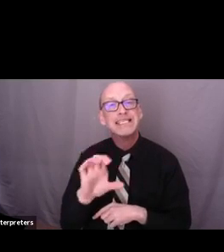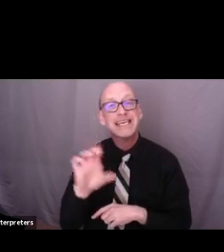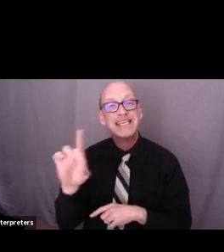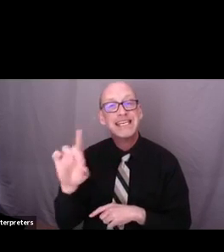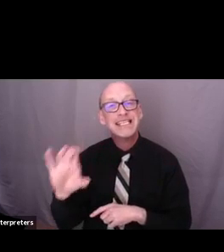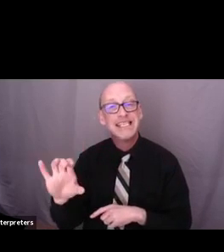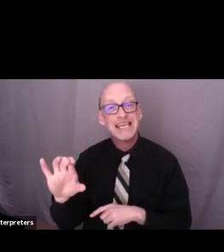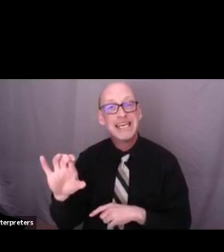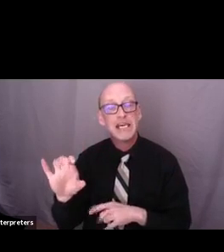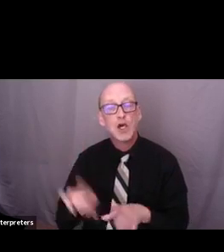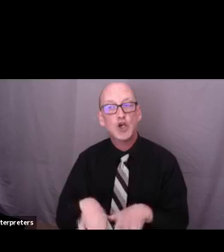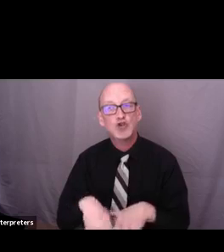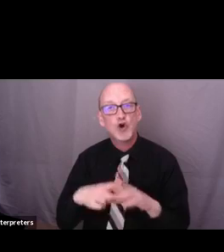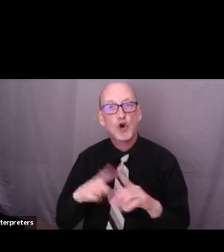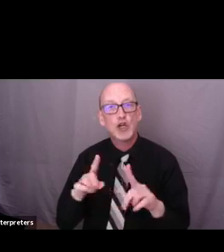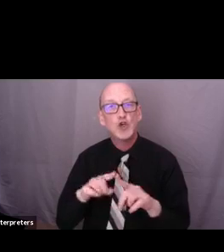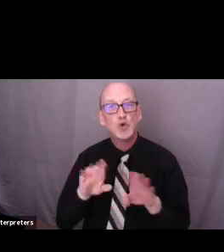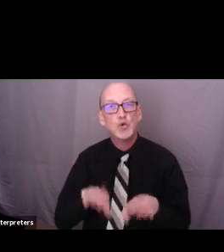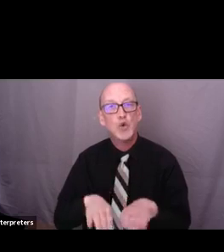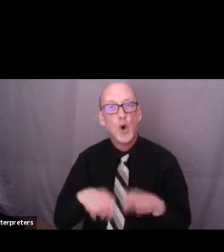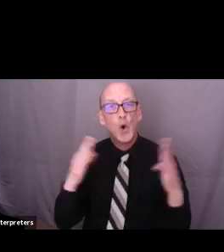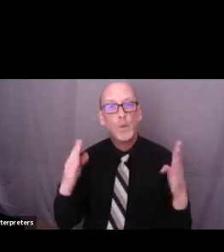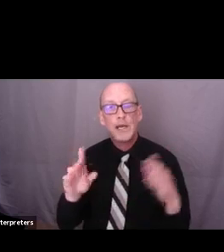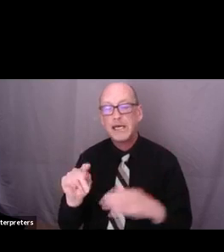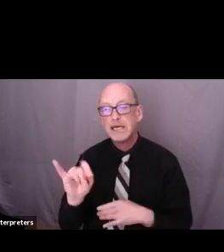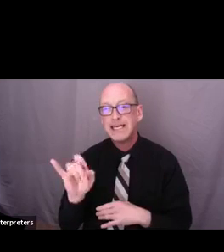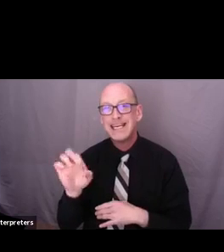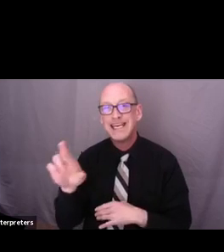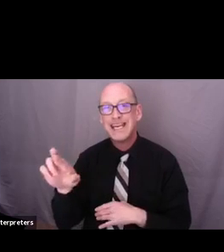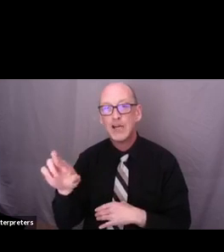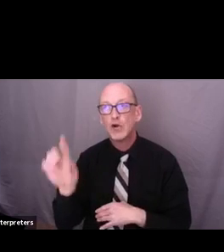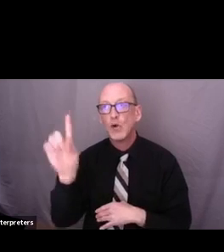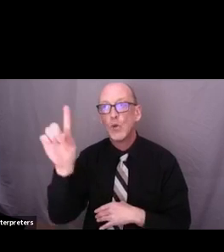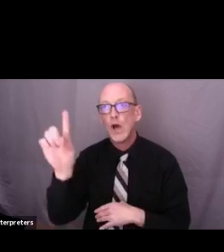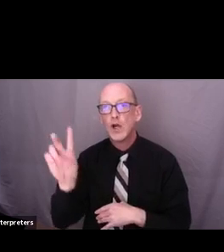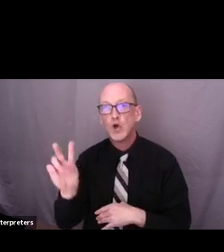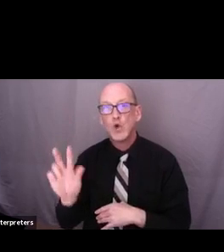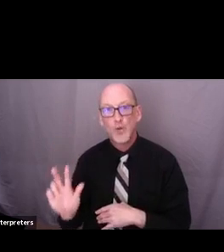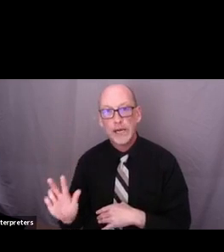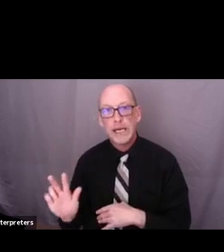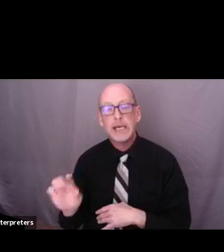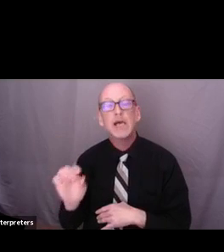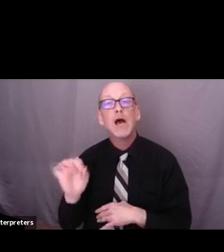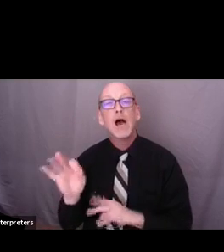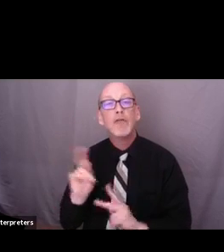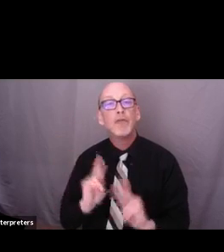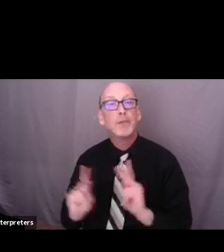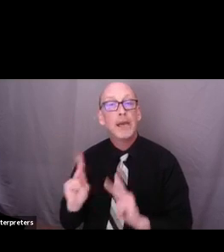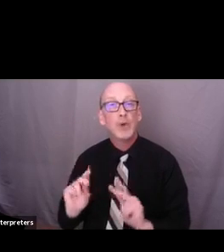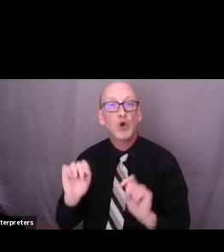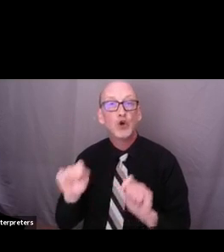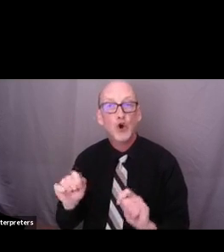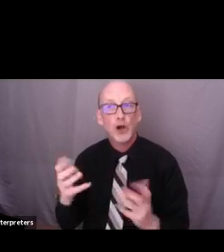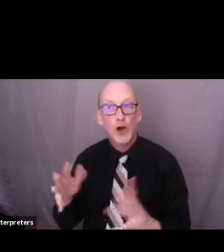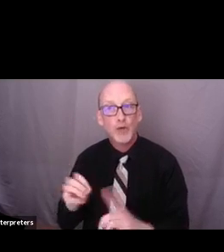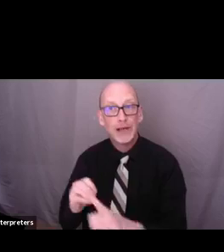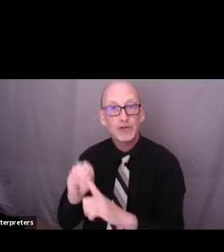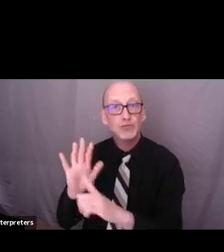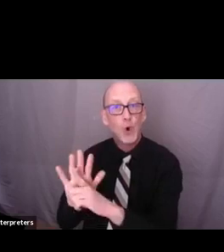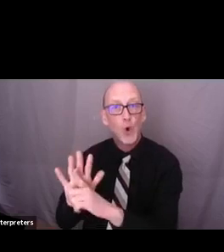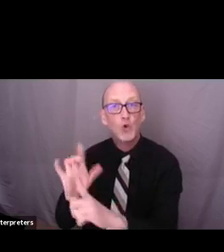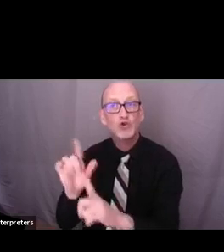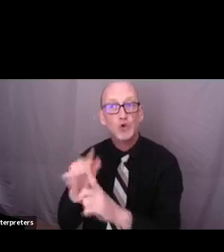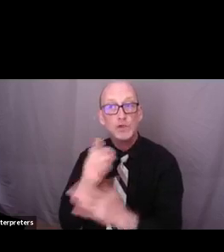up the tiers, 1s, 2s, and now down to 3, of individuals who could have been exposed to somebody to